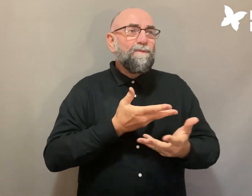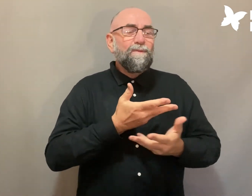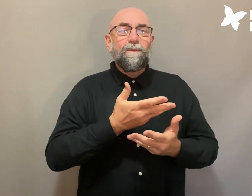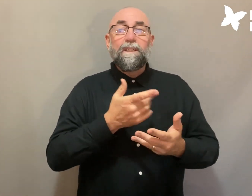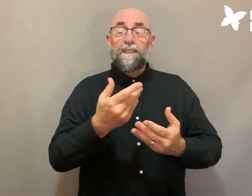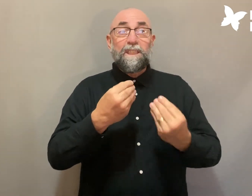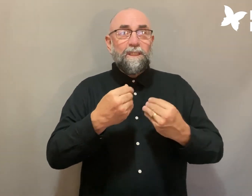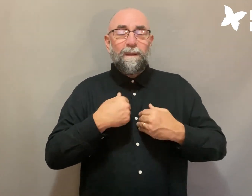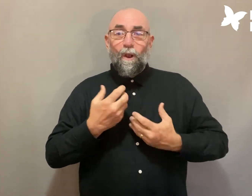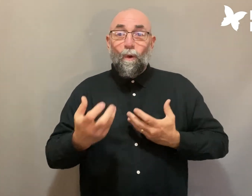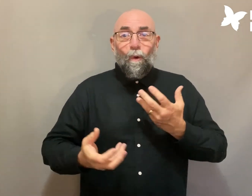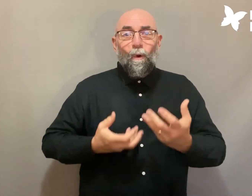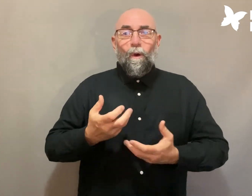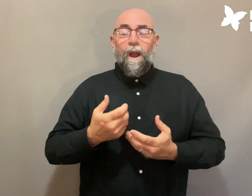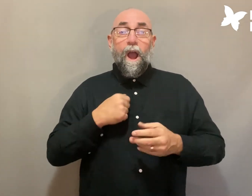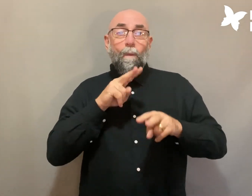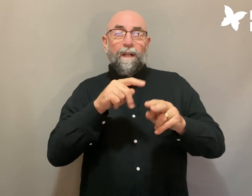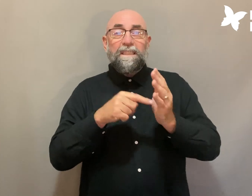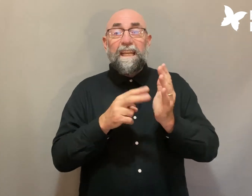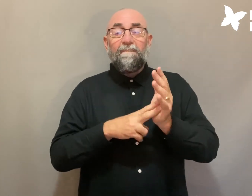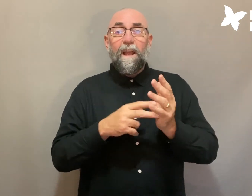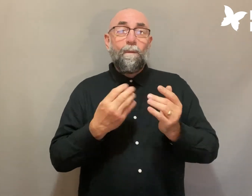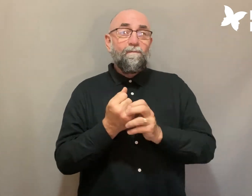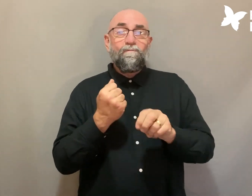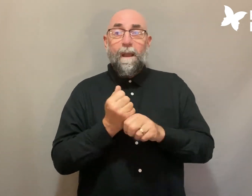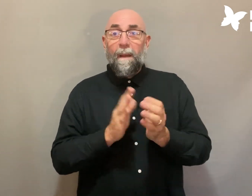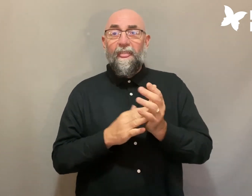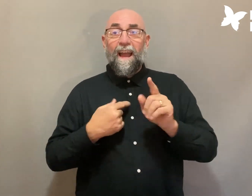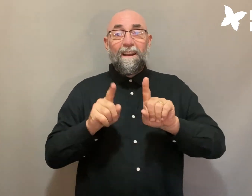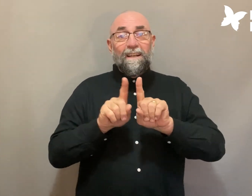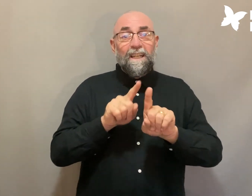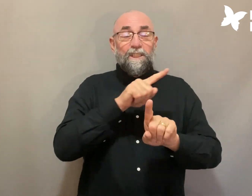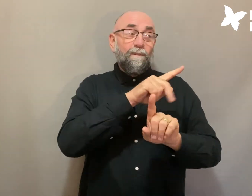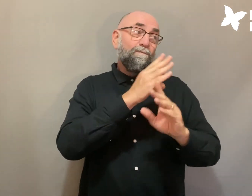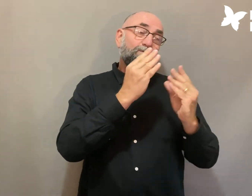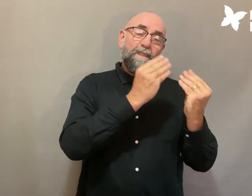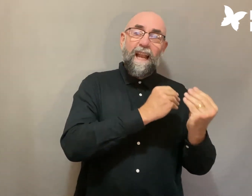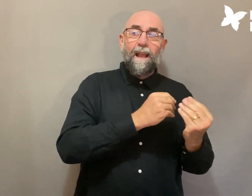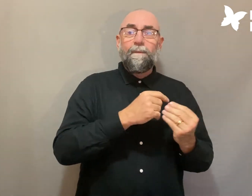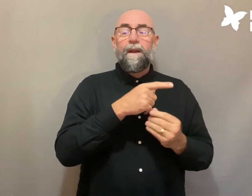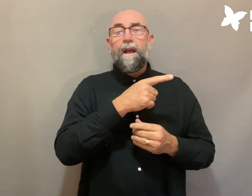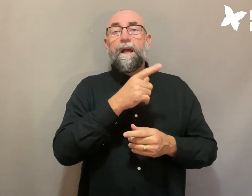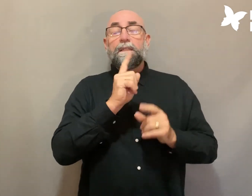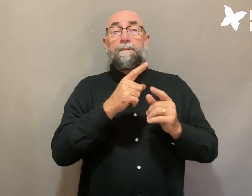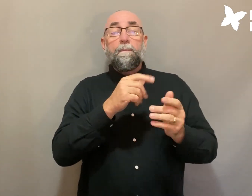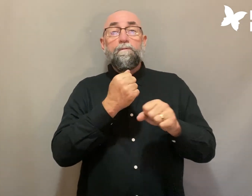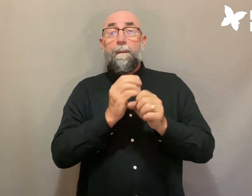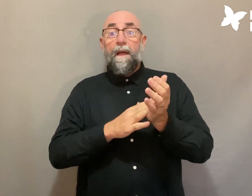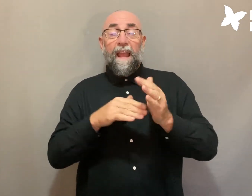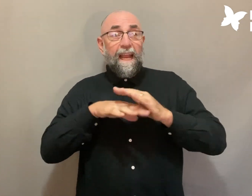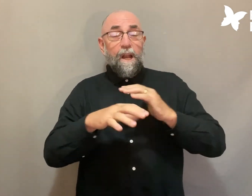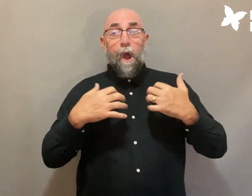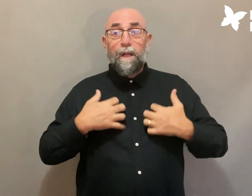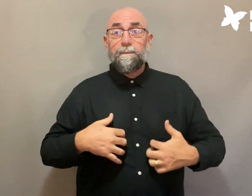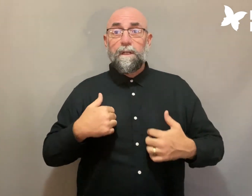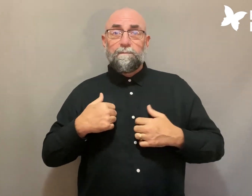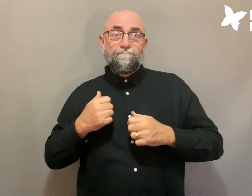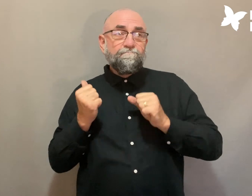in the afternoon, and she'd fall asleep. And you know, if she went into hospital, I was there twice a day. Me and Mum would go twice a